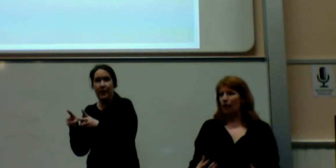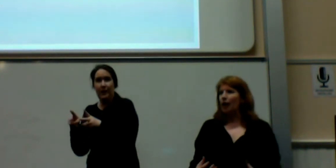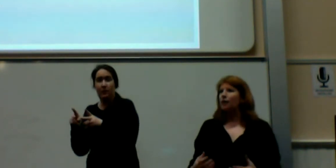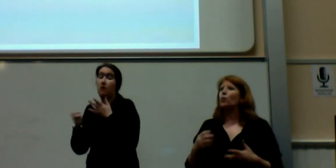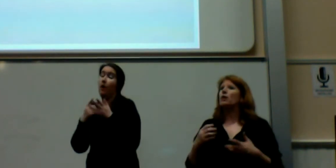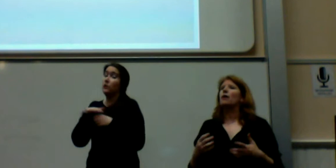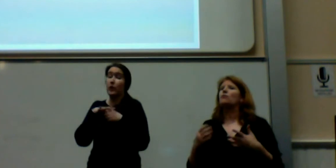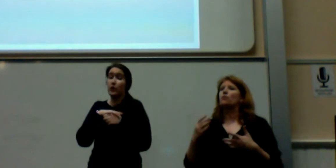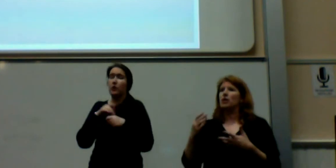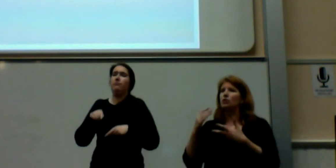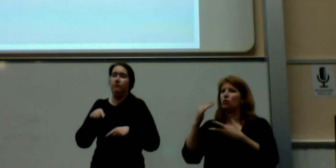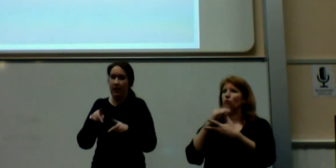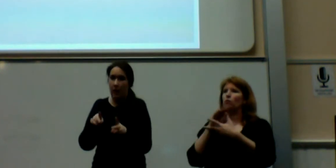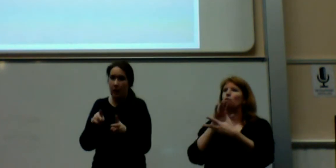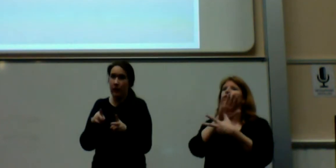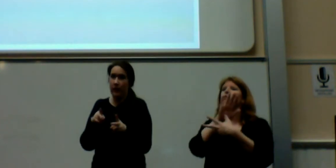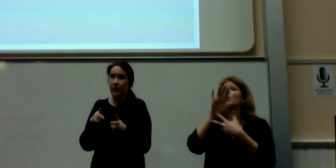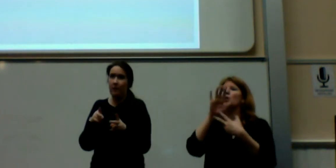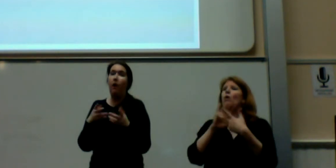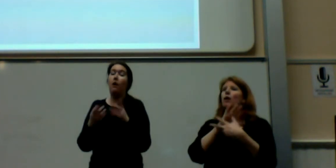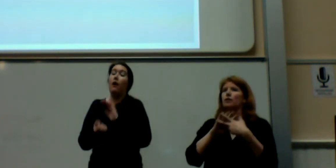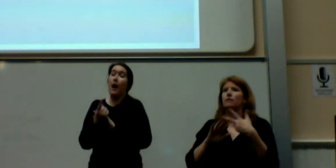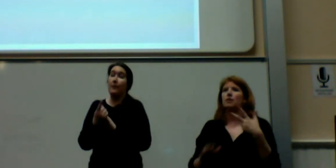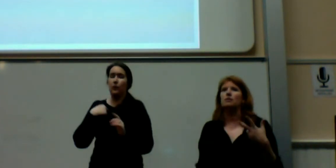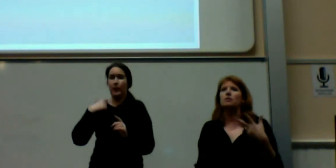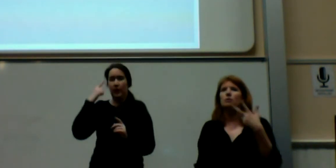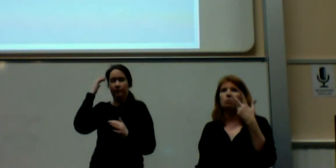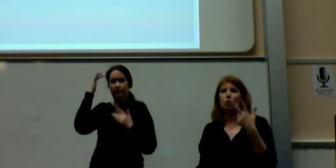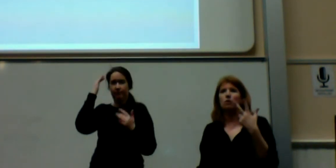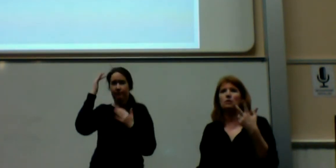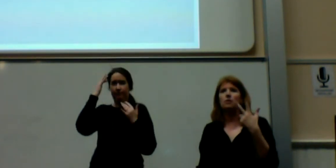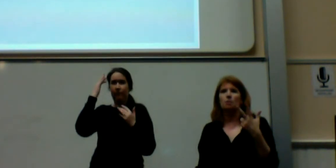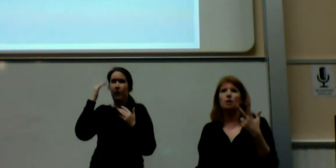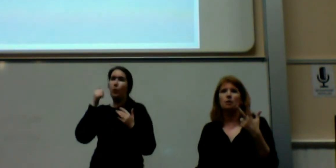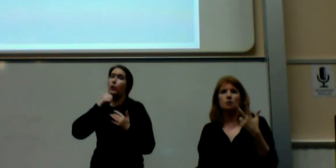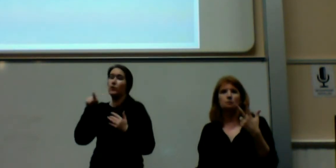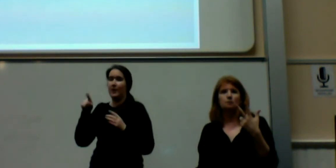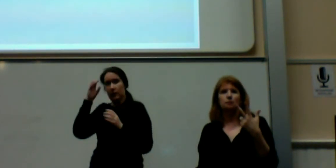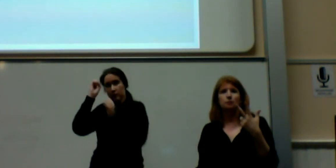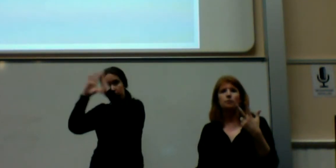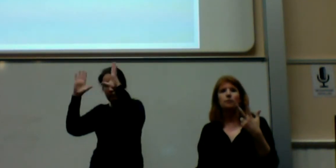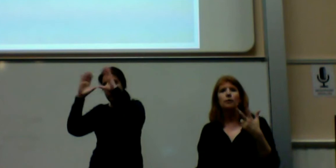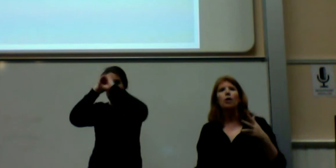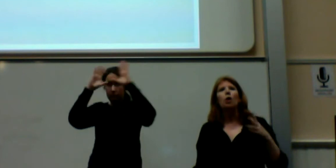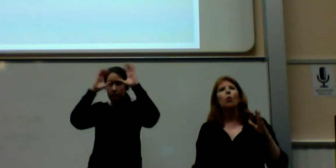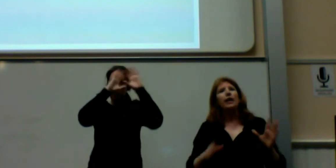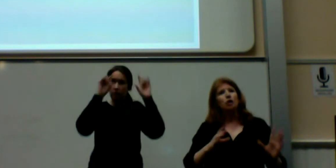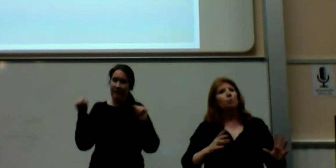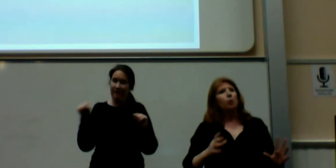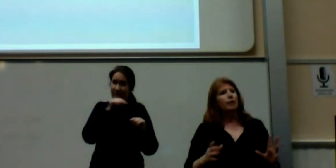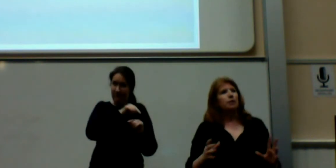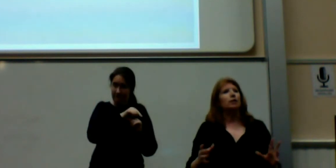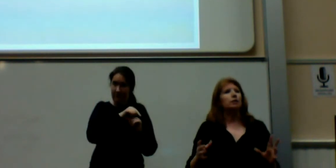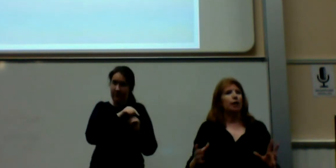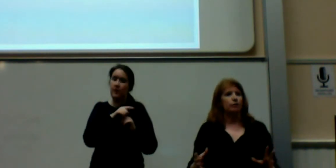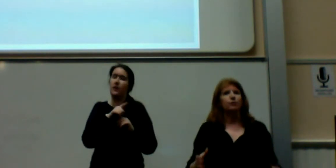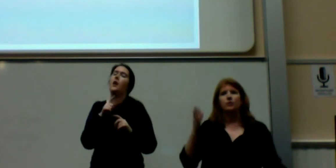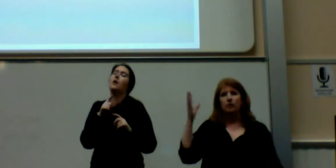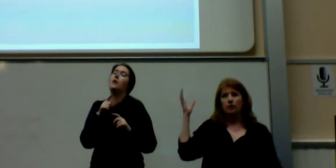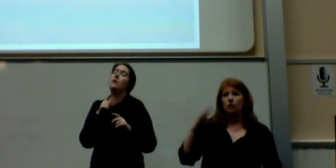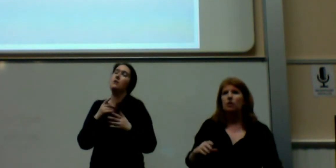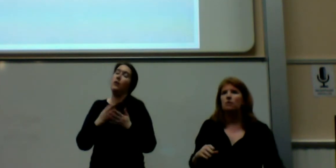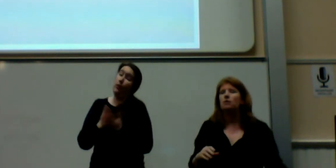reaction that we then reason through using one of these moral schemas. We get to a point in our